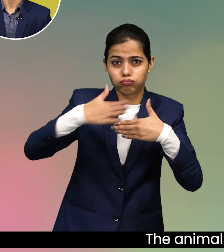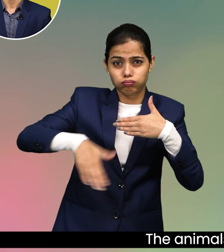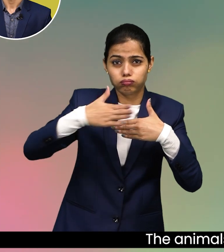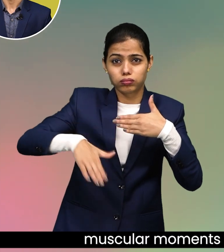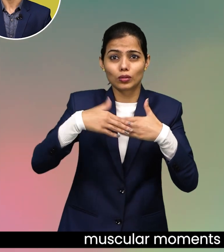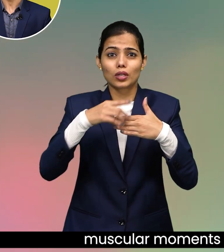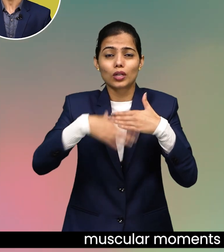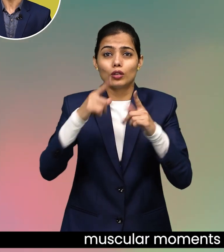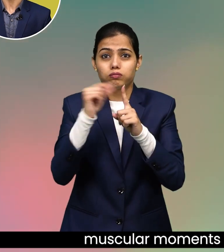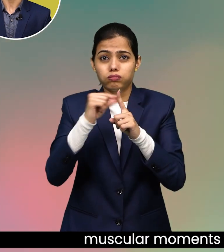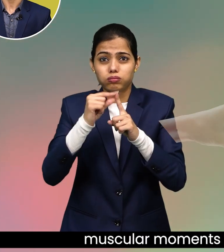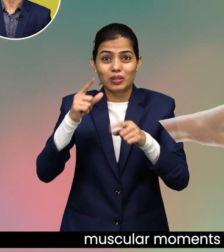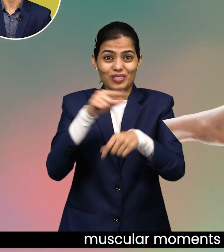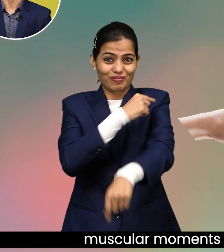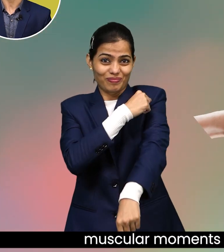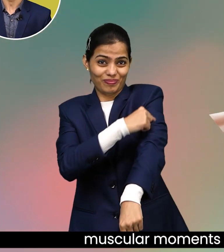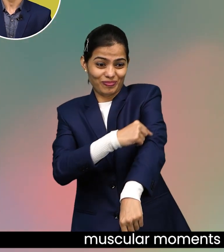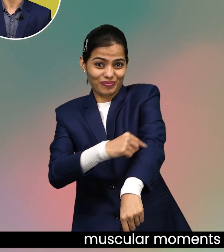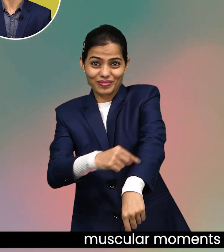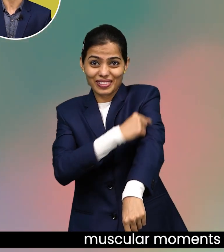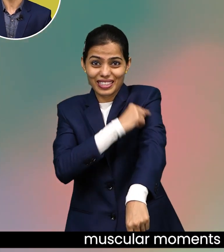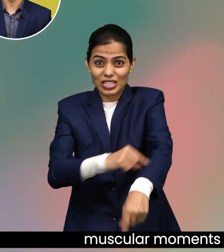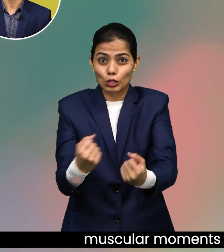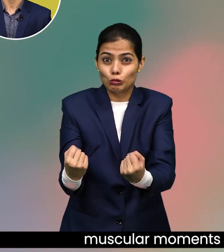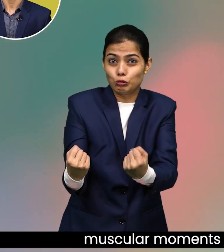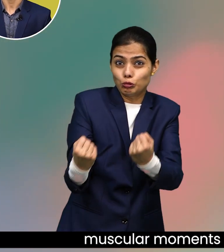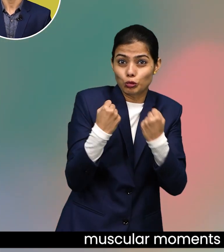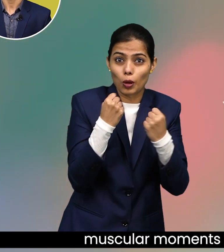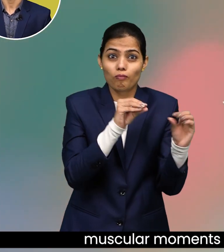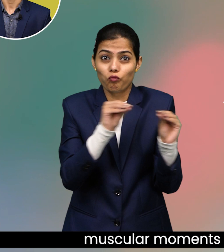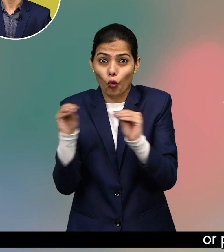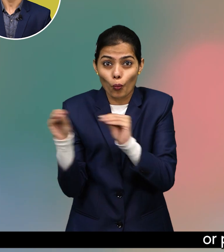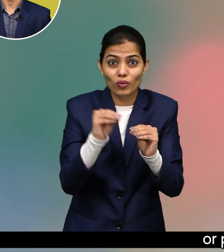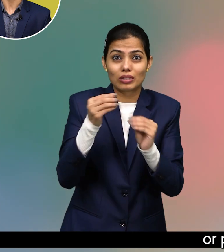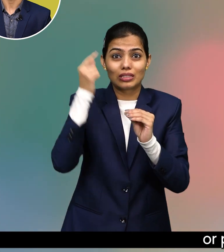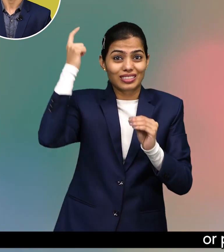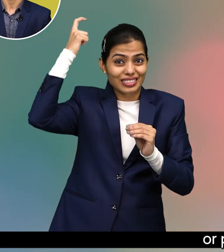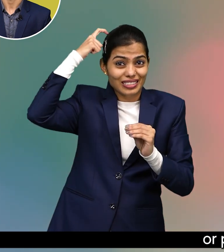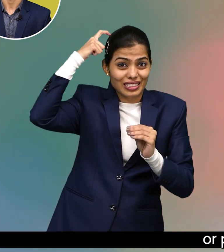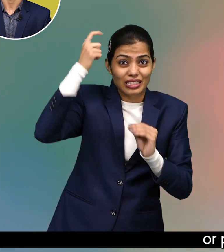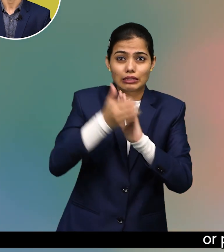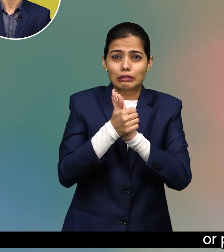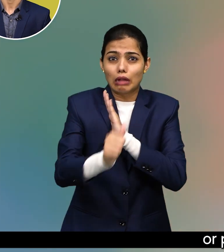produced muscular movements if their skin was pinched or pricked.